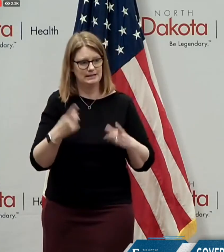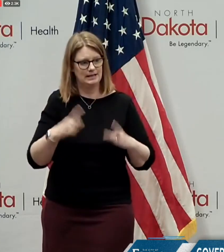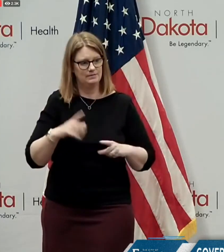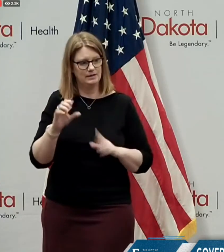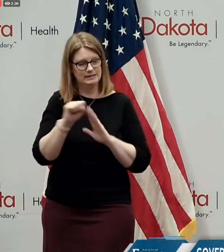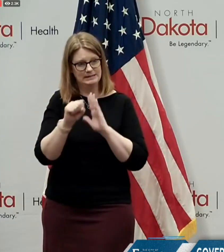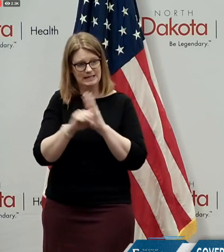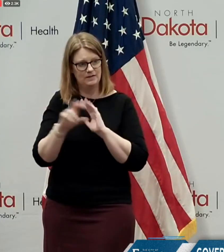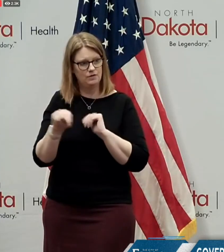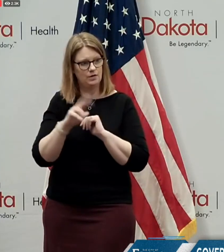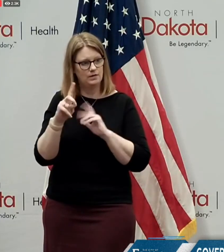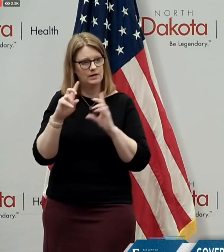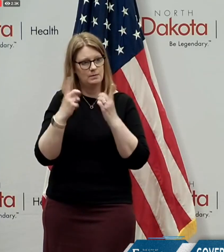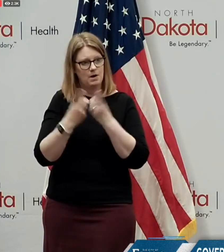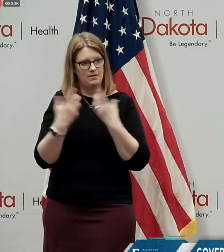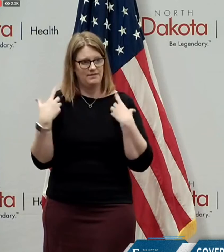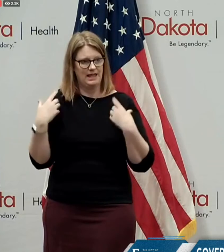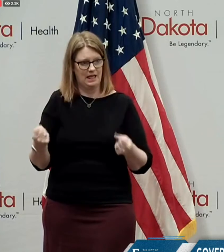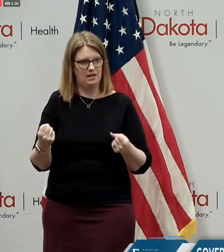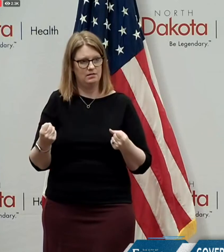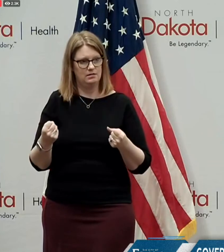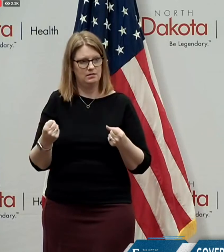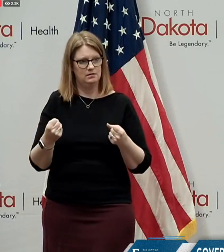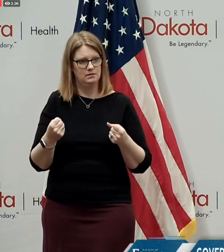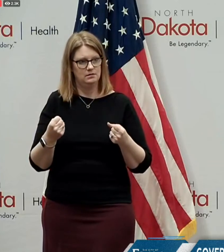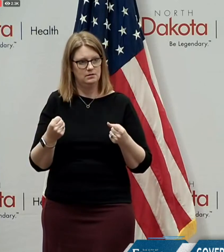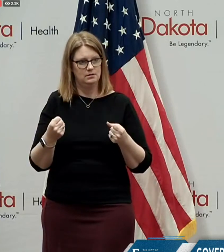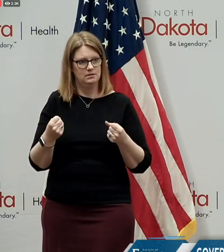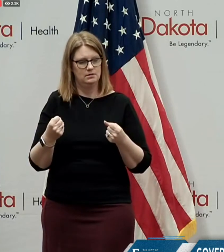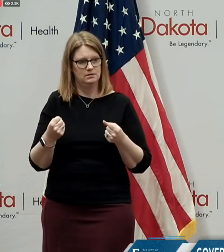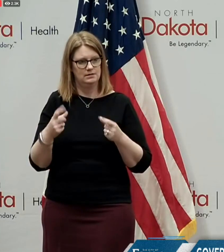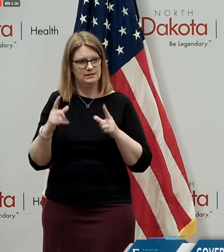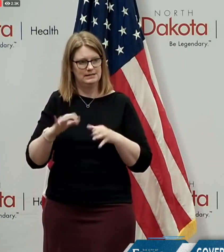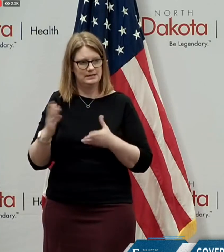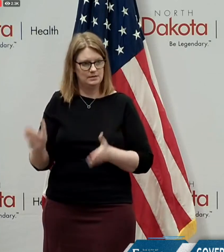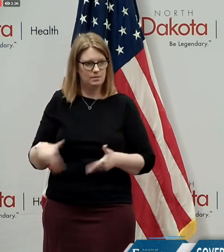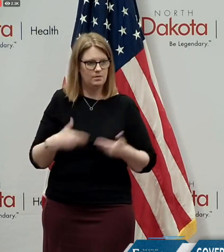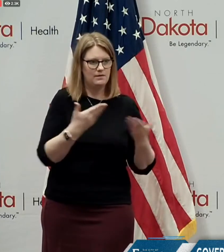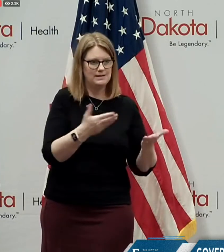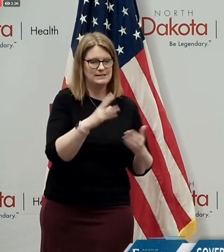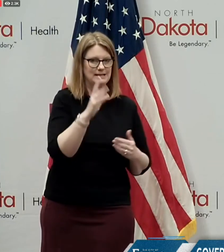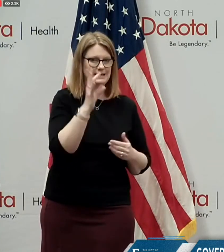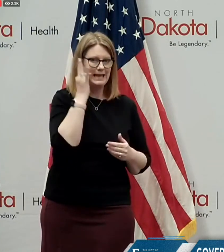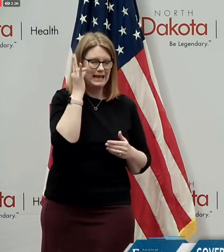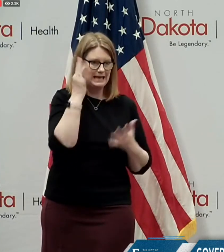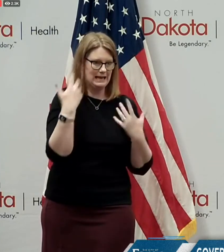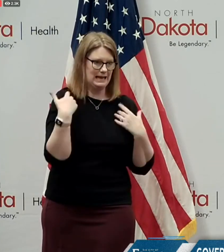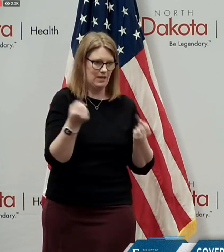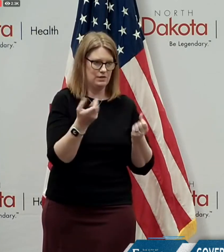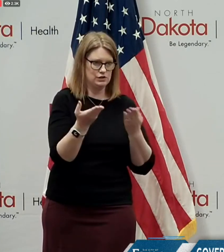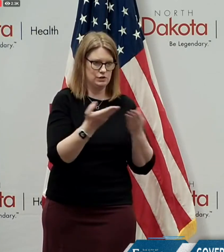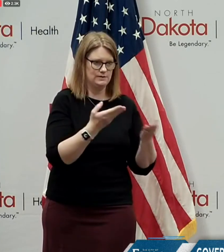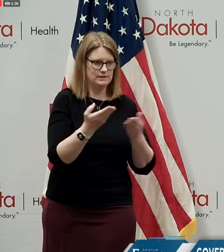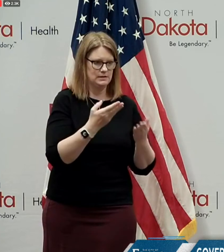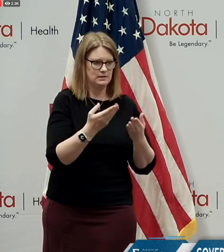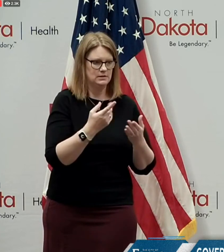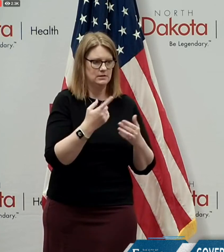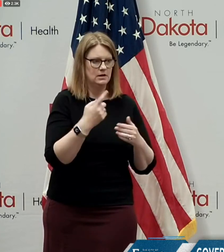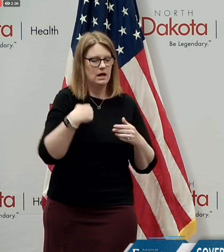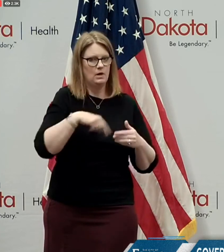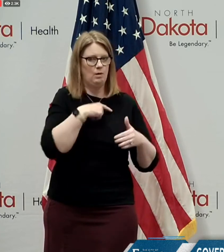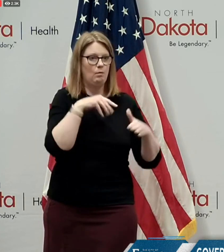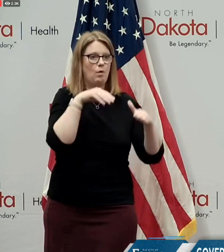North Dakota. The Department of Health, I believe, gets the tests down to the Indian Health Services, and then we'll be going directly into